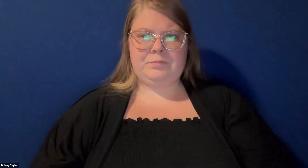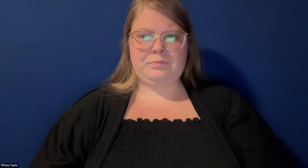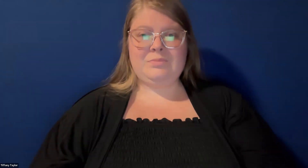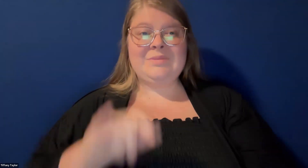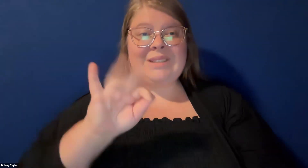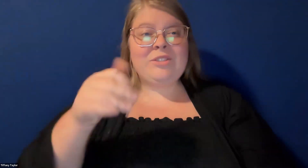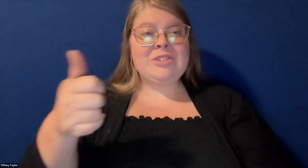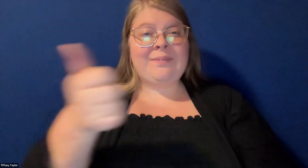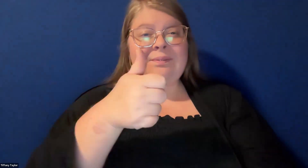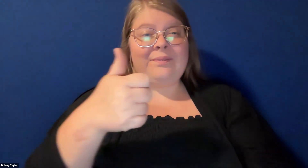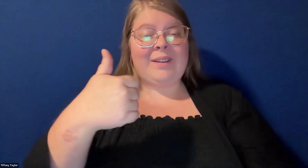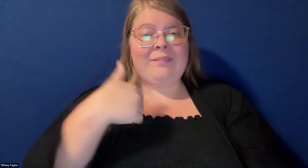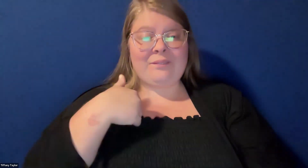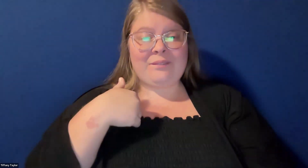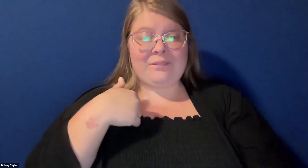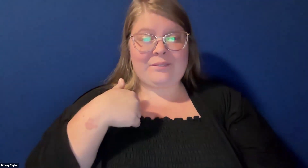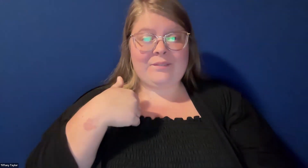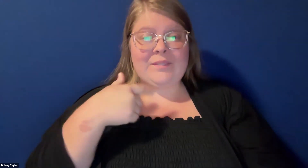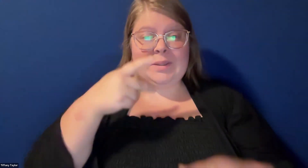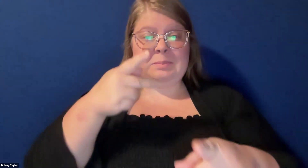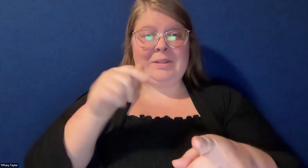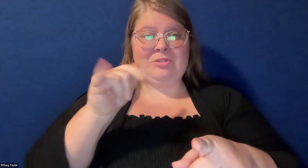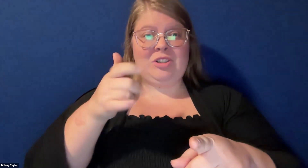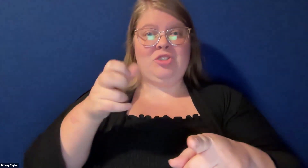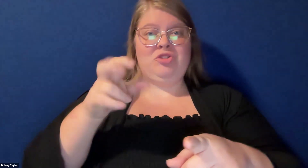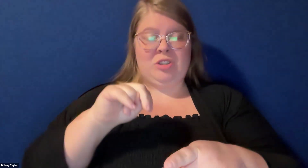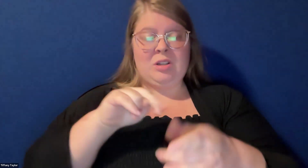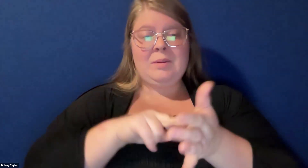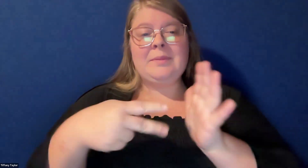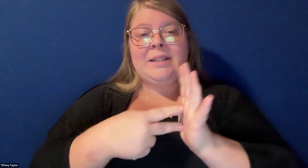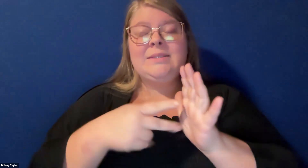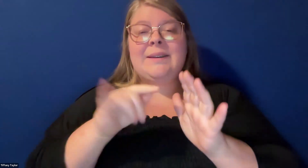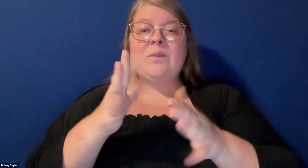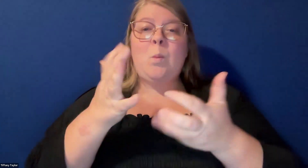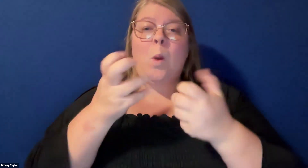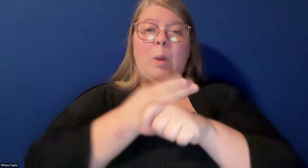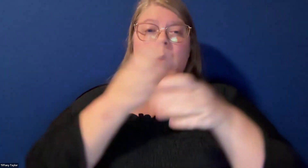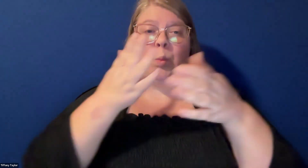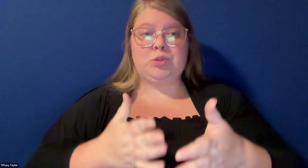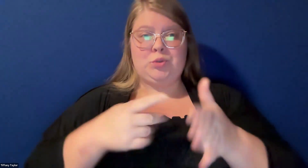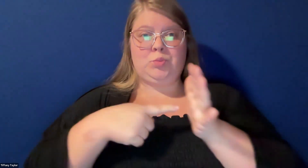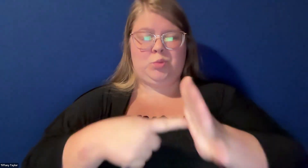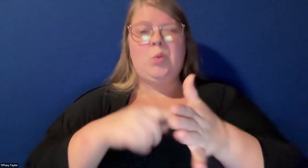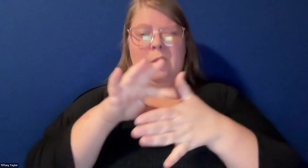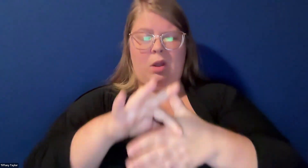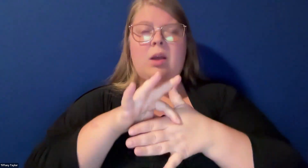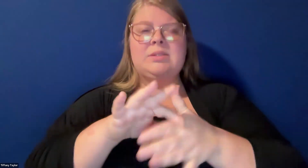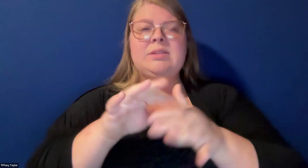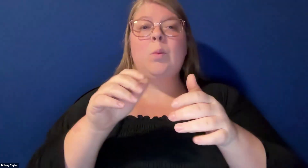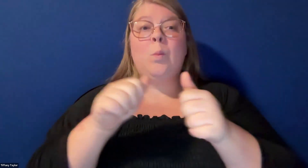so in that case, if you want your user to show the content without reloading the page, then